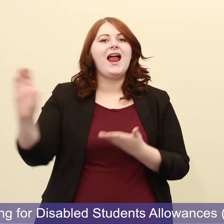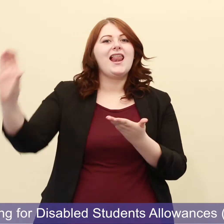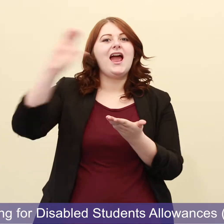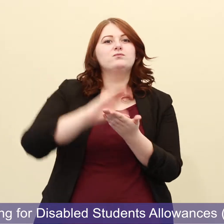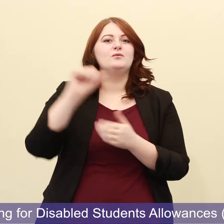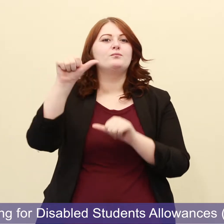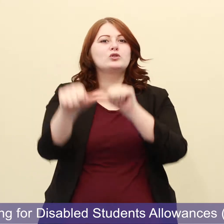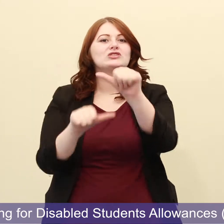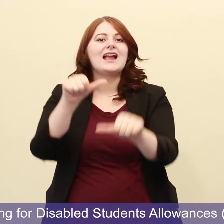Allowances .